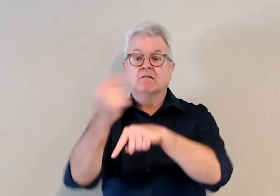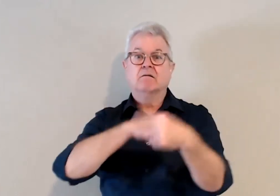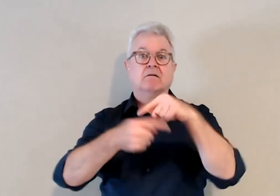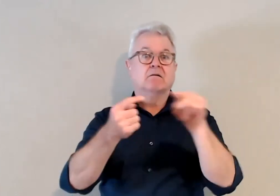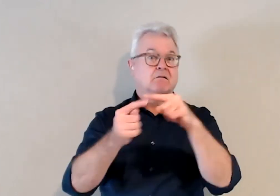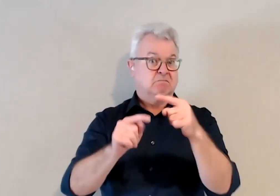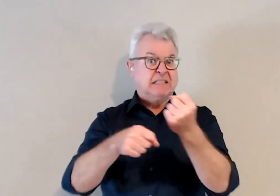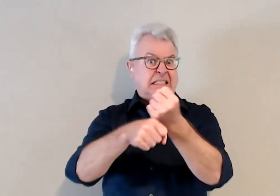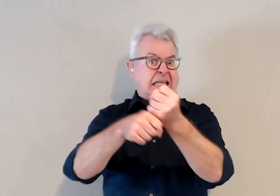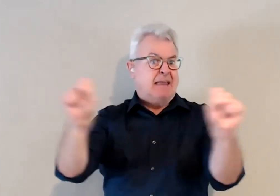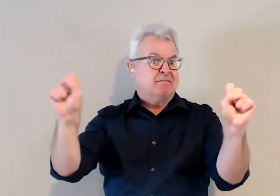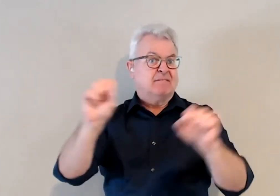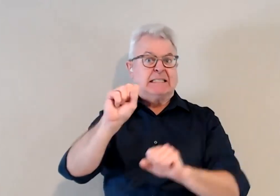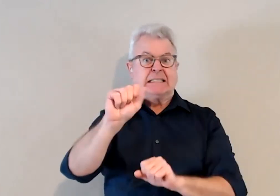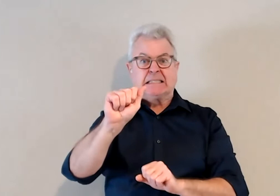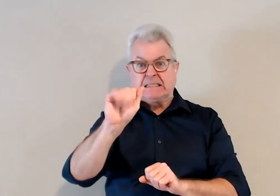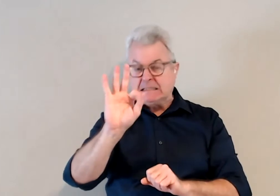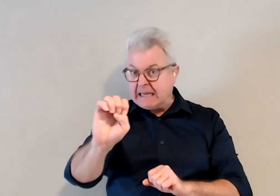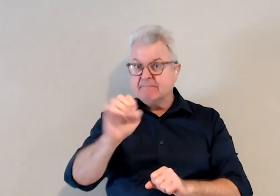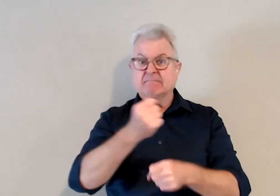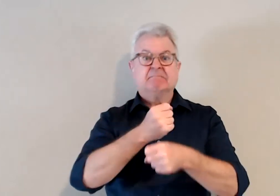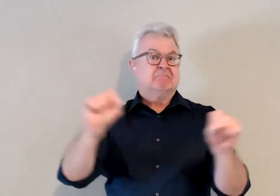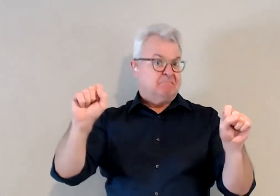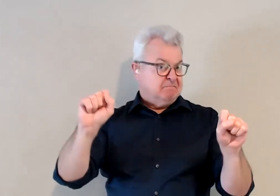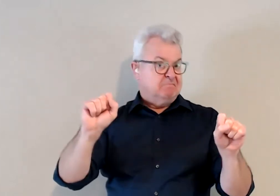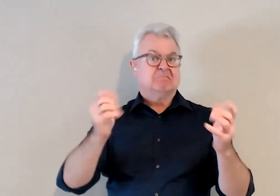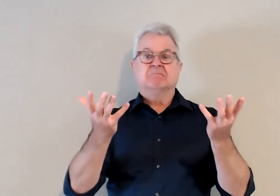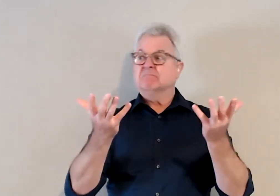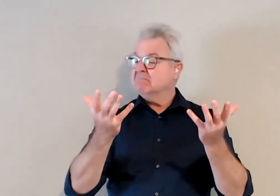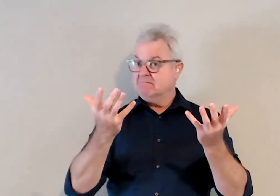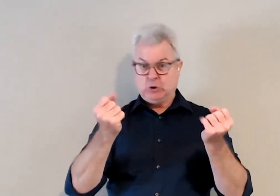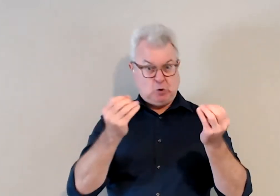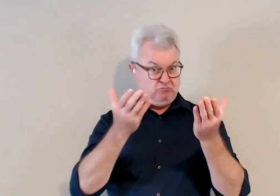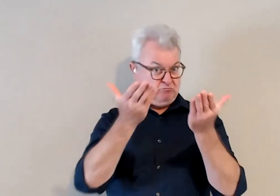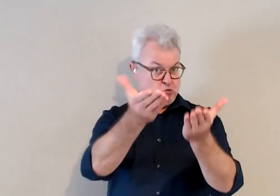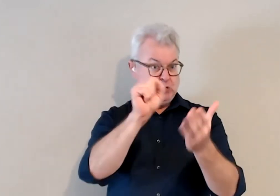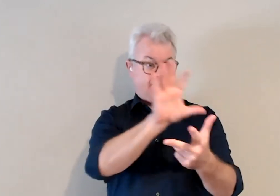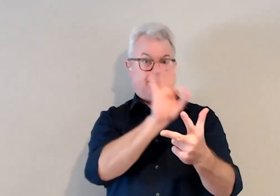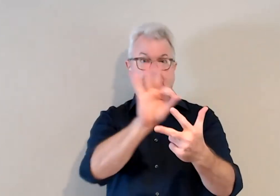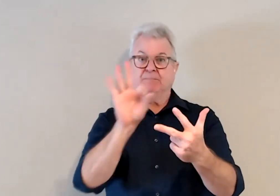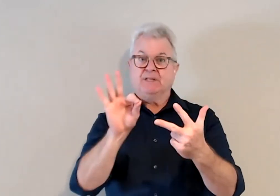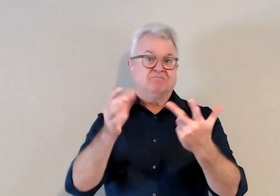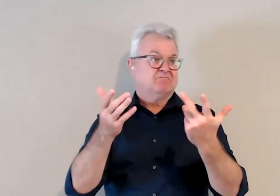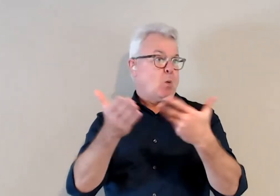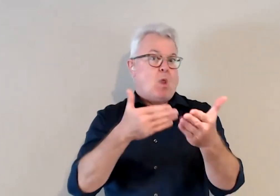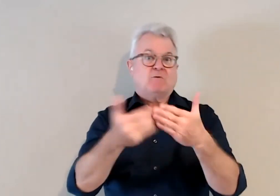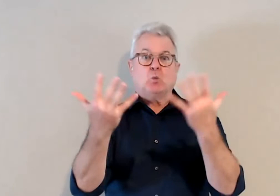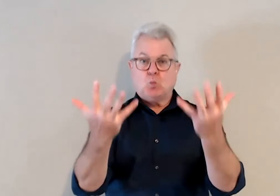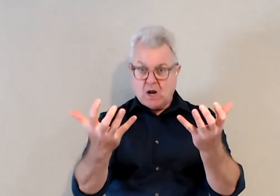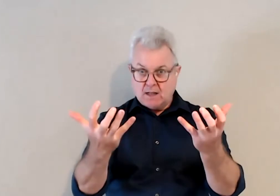So they did some research as they started to give it out in the beginning, and they found that the statistics and the results have come back in, and they found that it's been